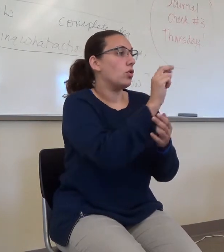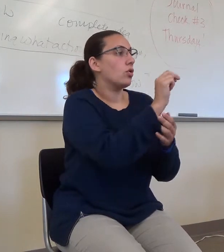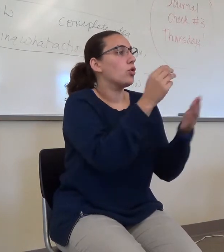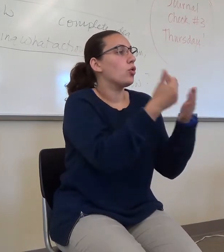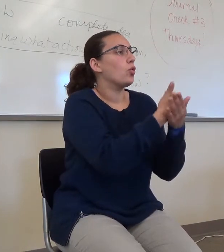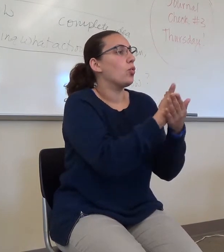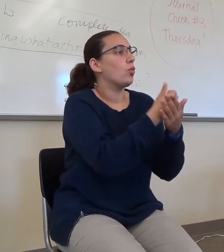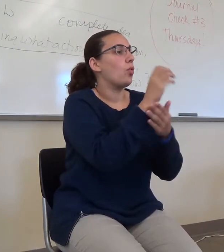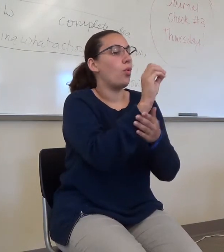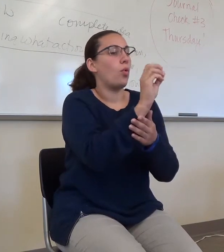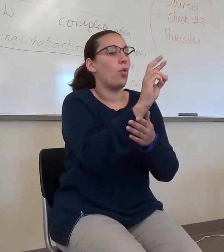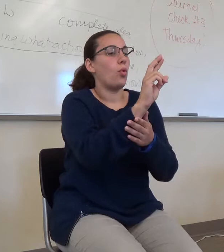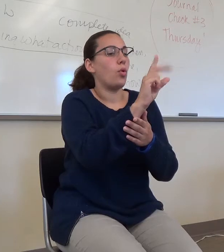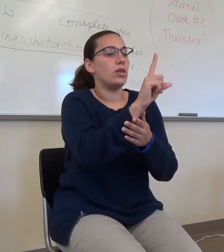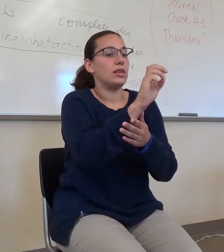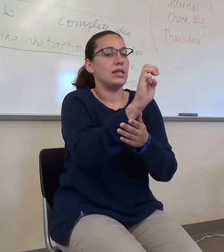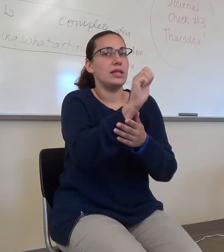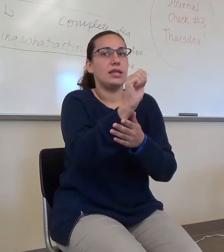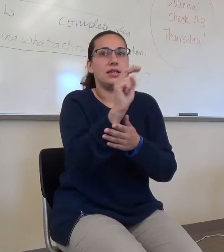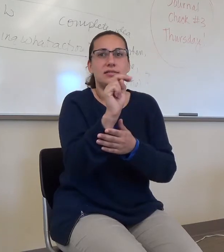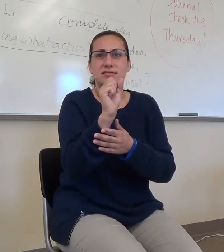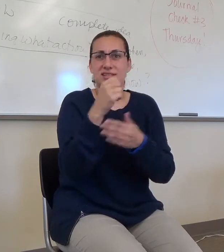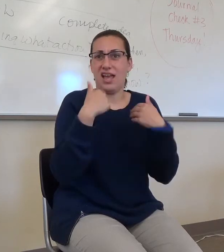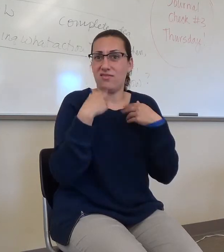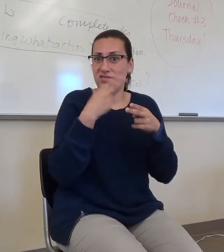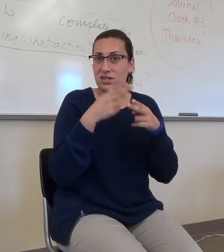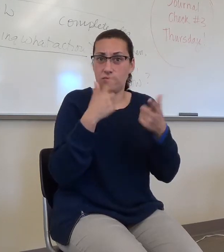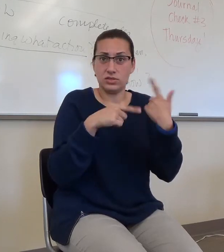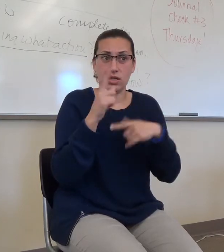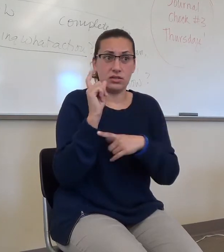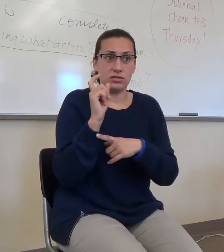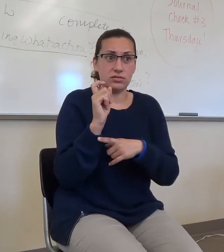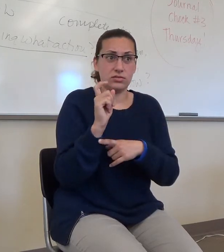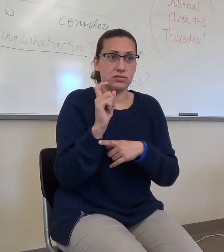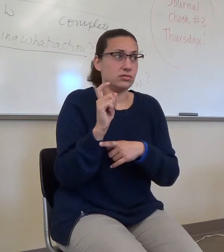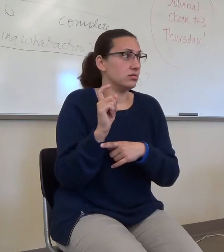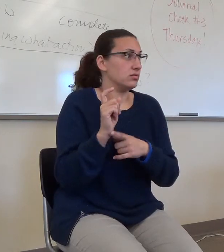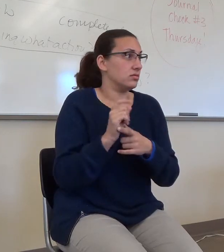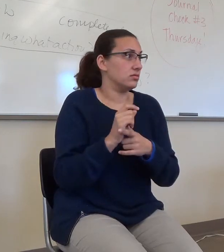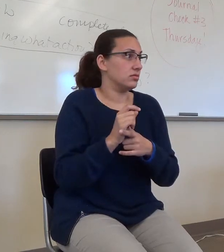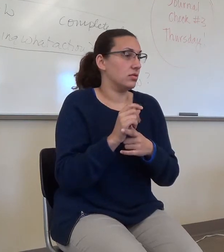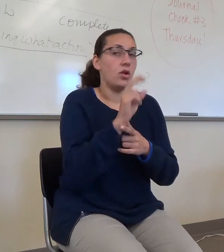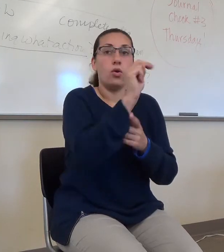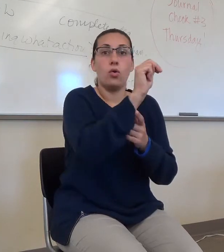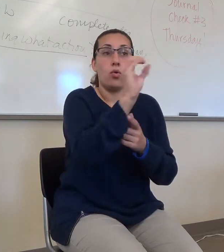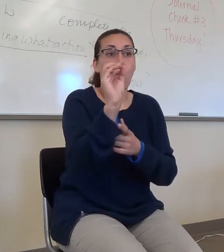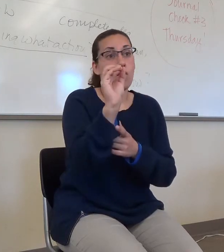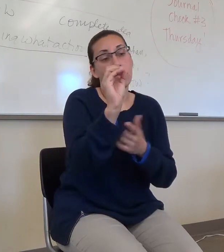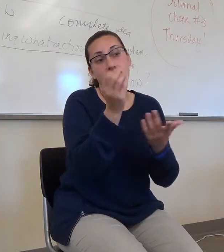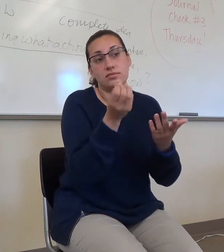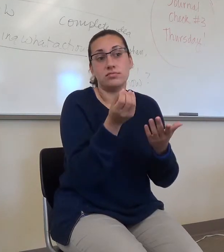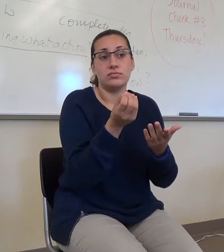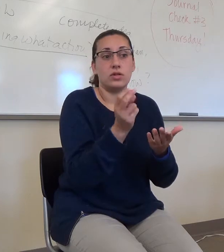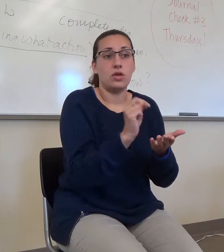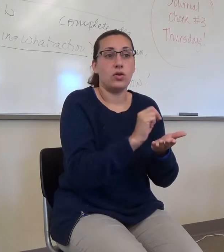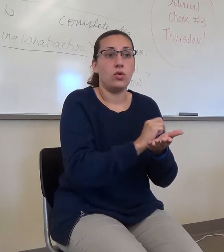So again, that's fine to start off. Oh, I dropped my note on the floor. To start off saying, I think I see